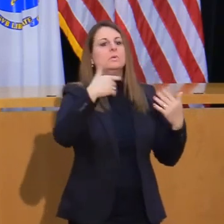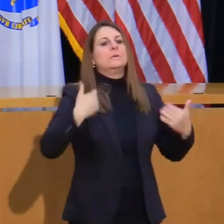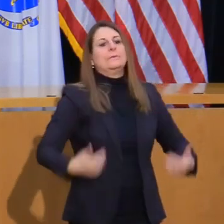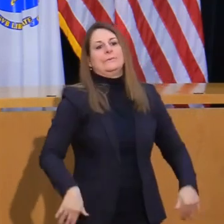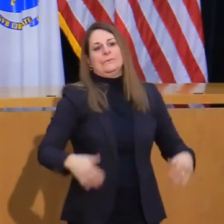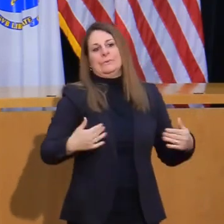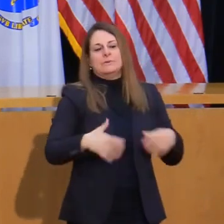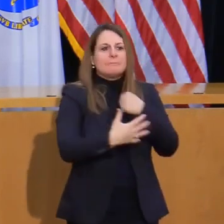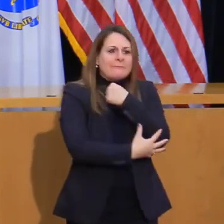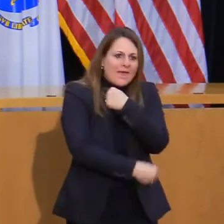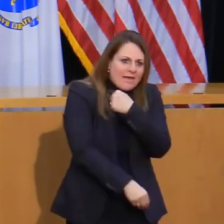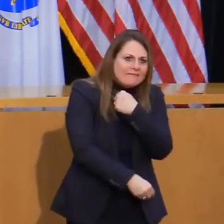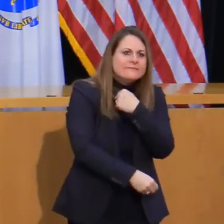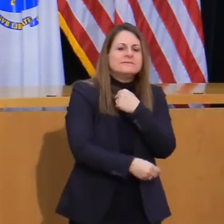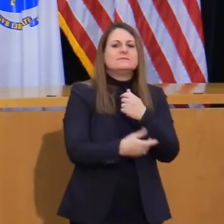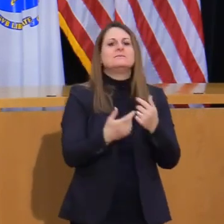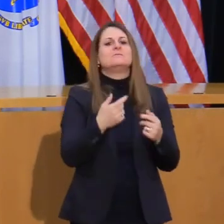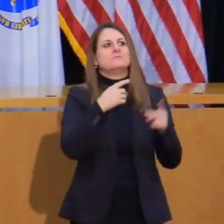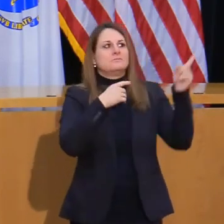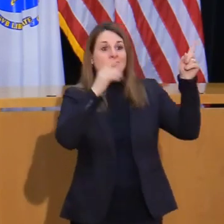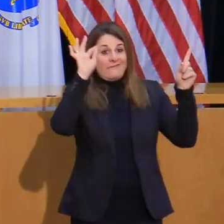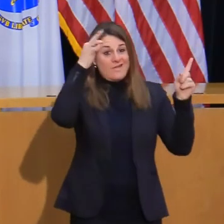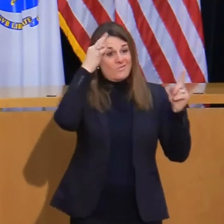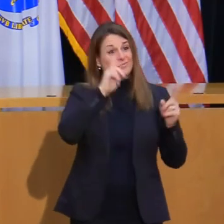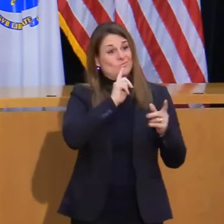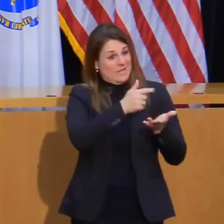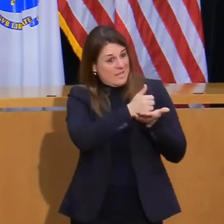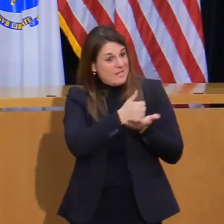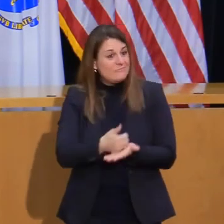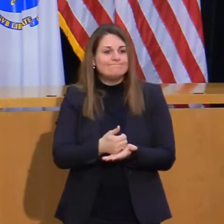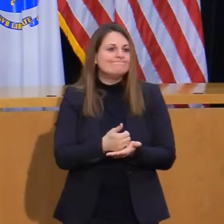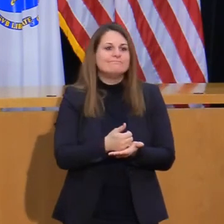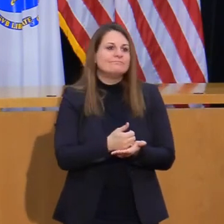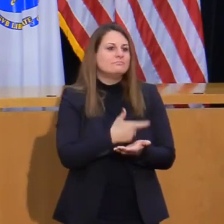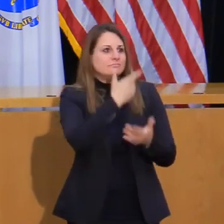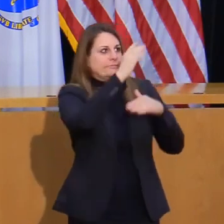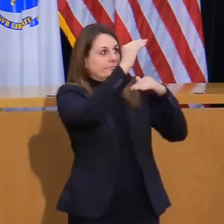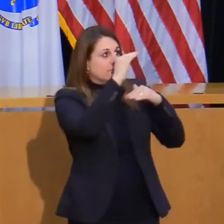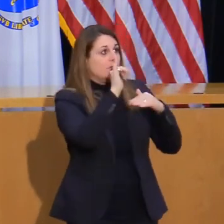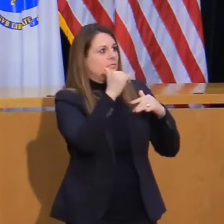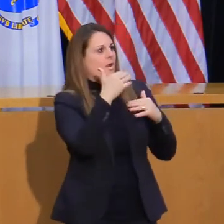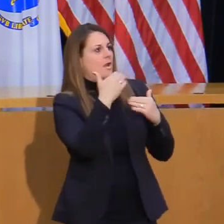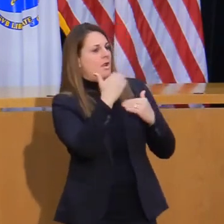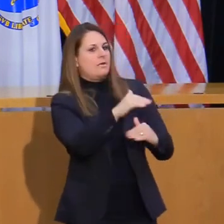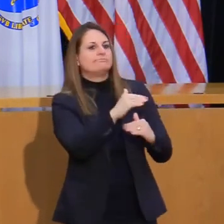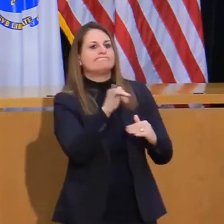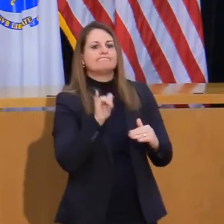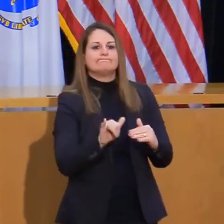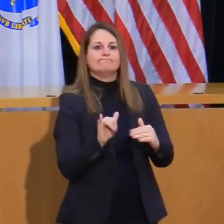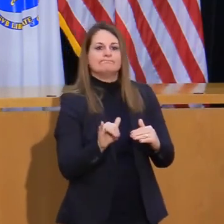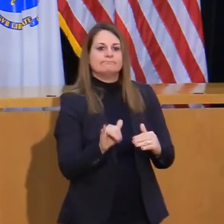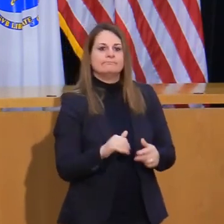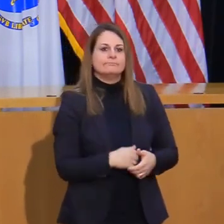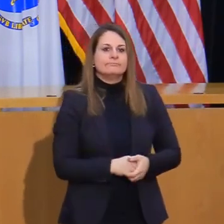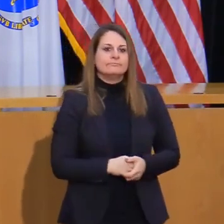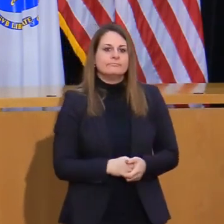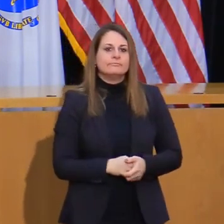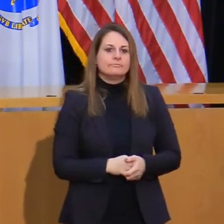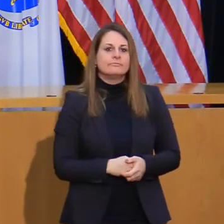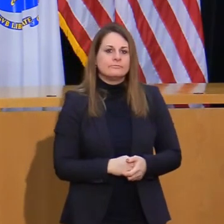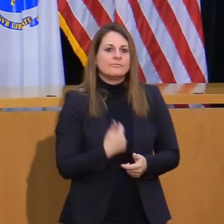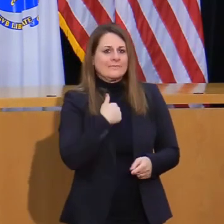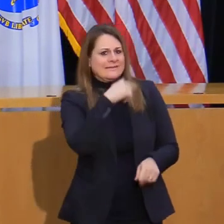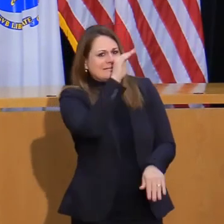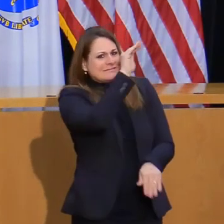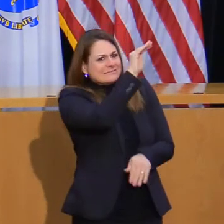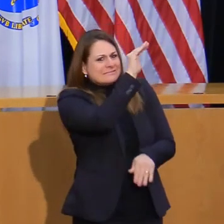that legislation. Based on preliminary estimates, we expect the Commonwealth to receive a total of about